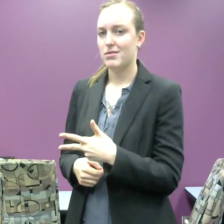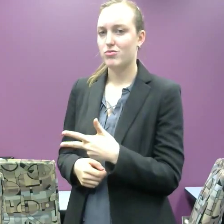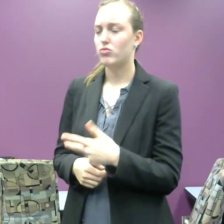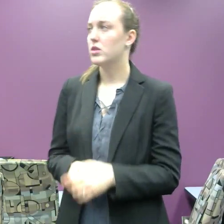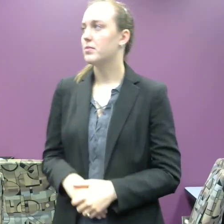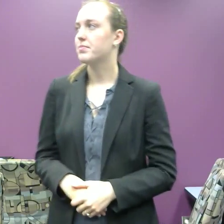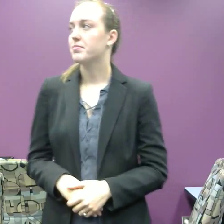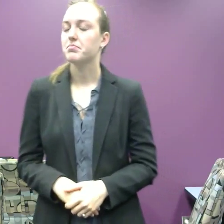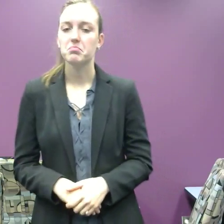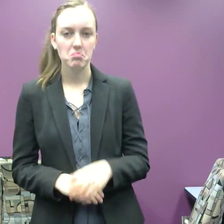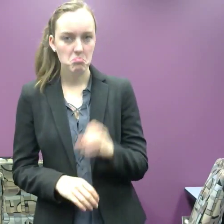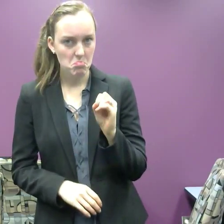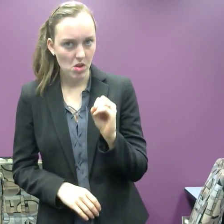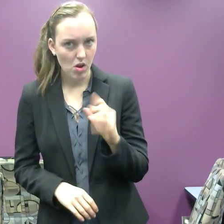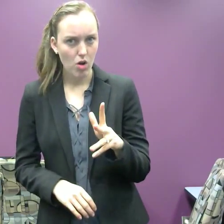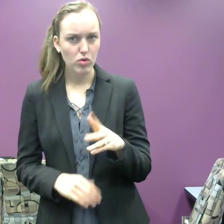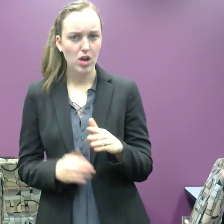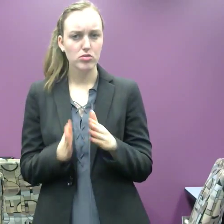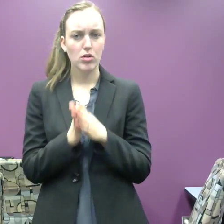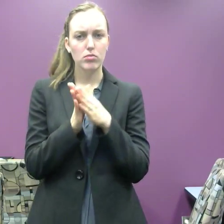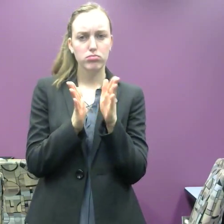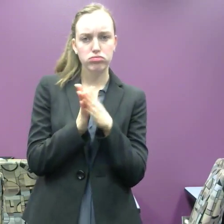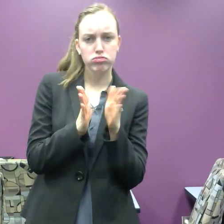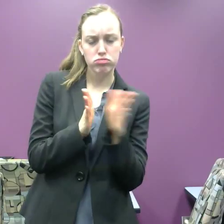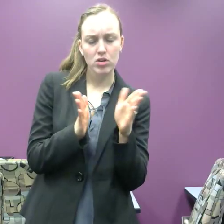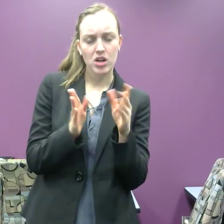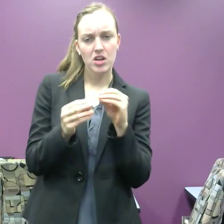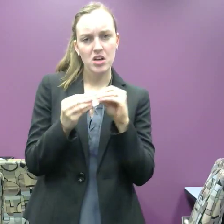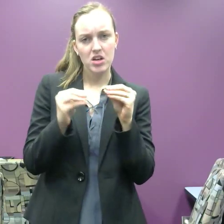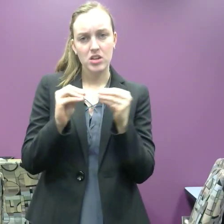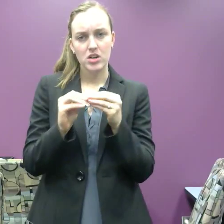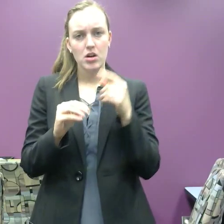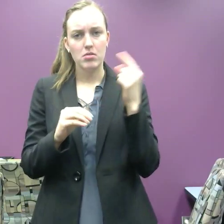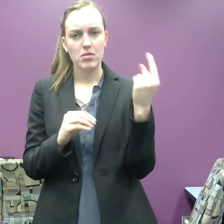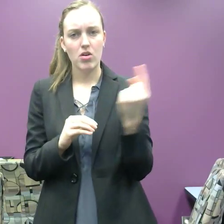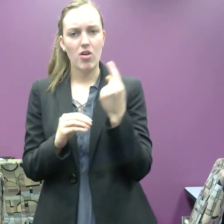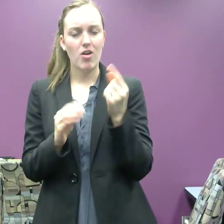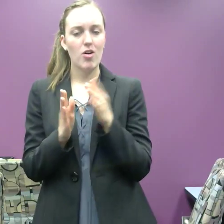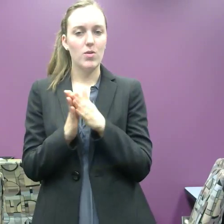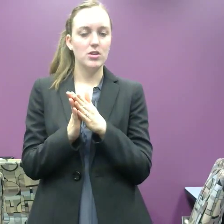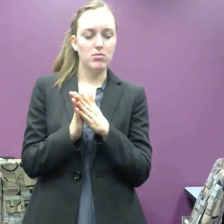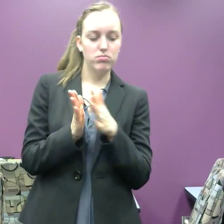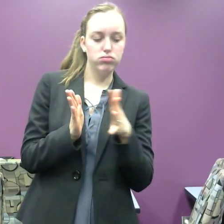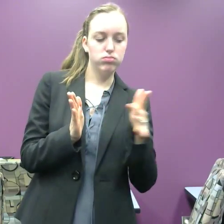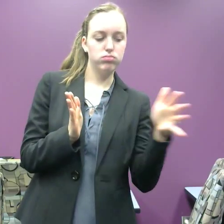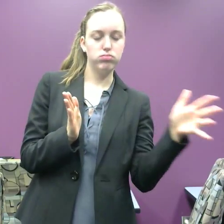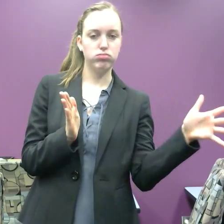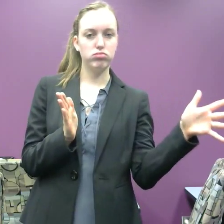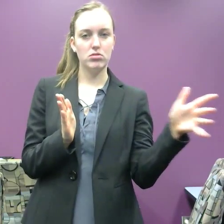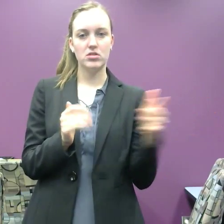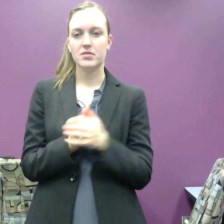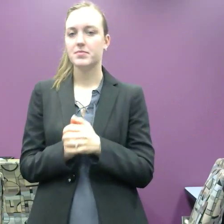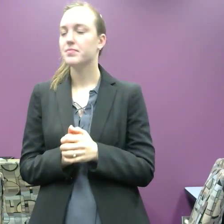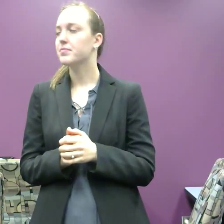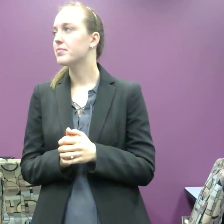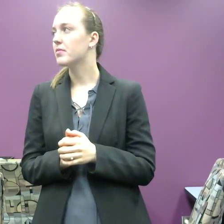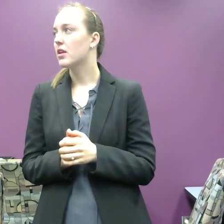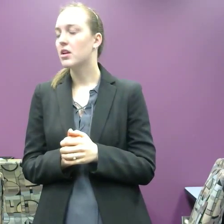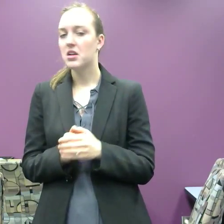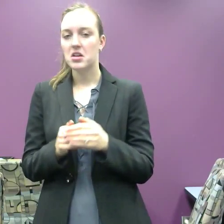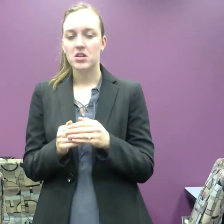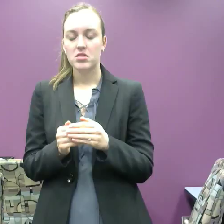number that's largest, the larger of the two, is always to the right.